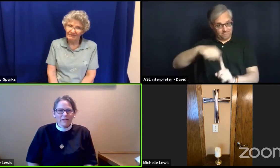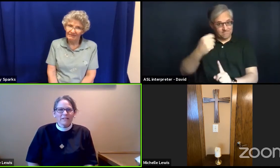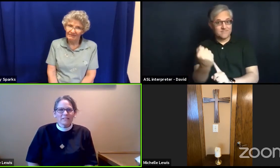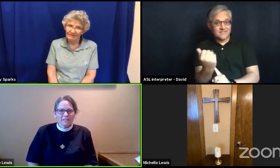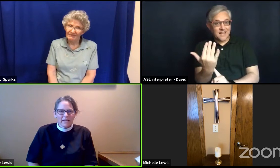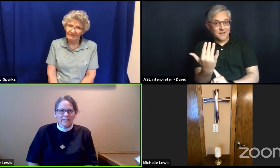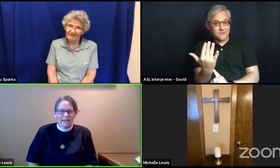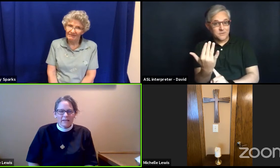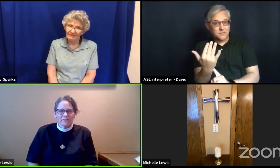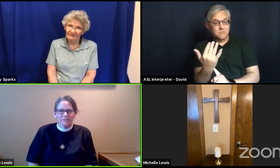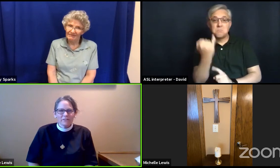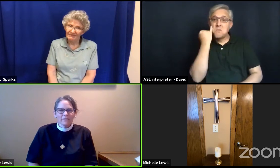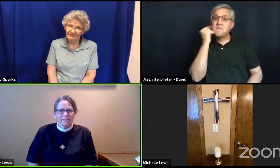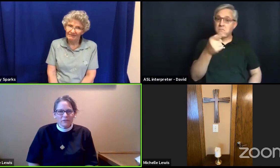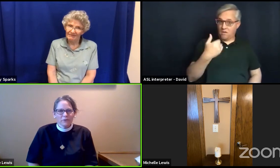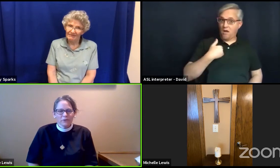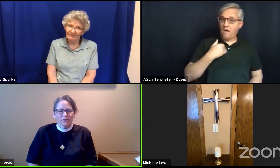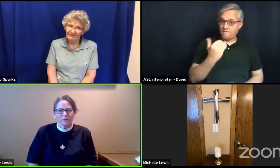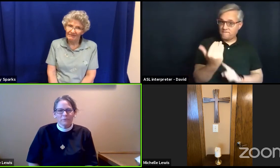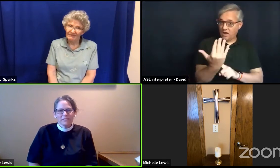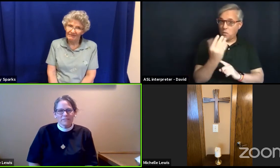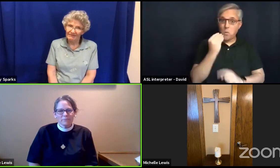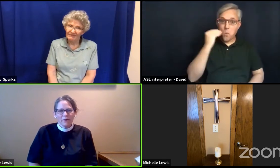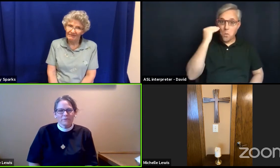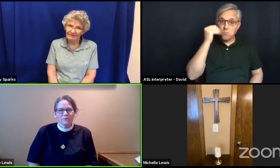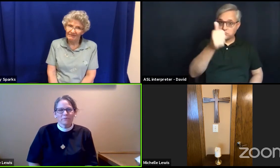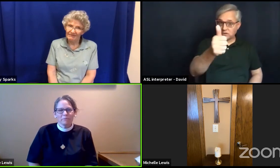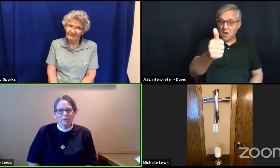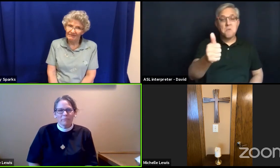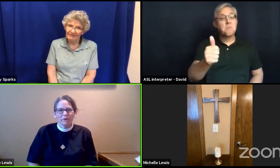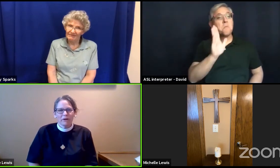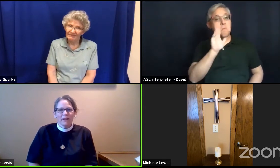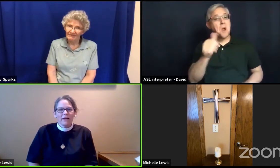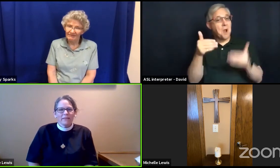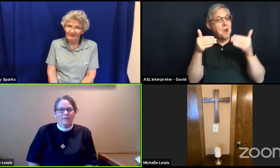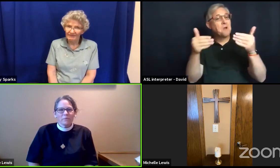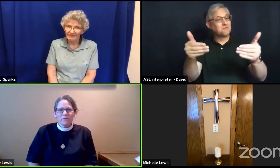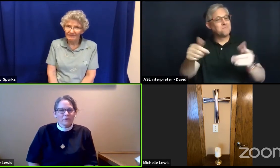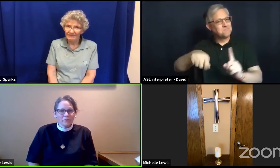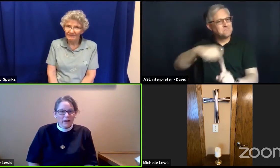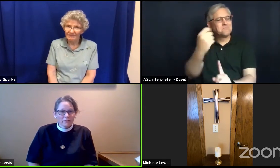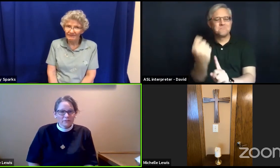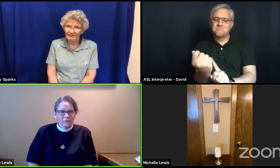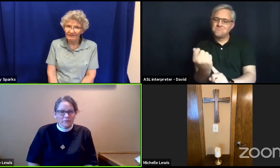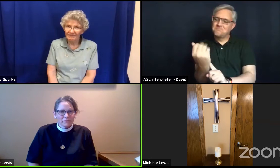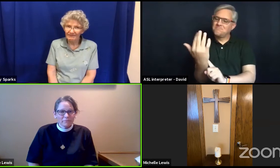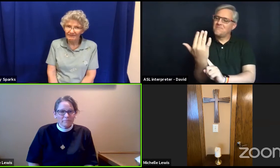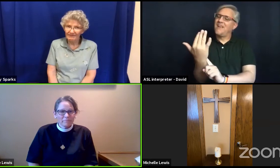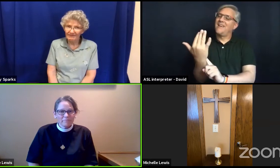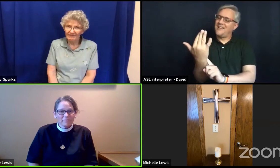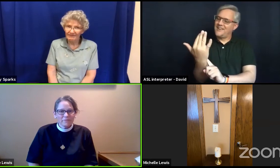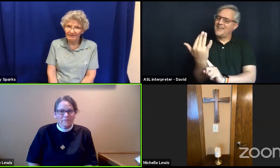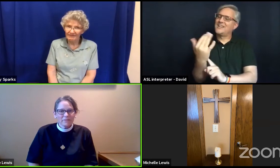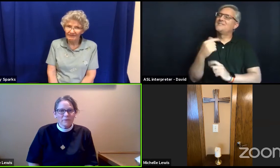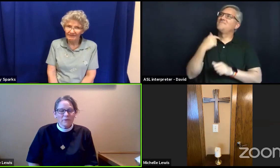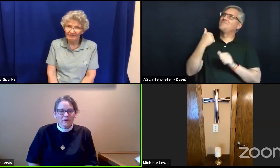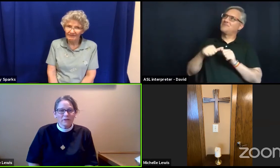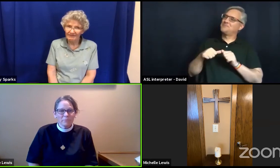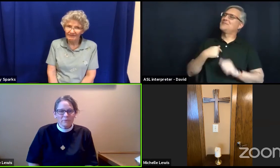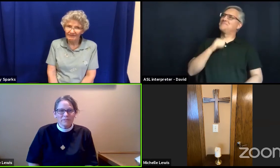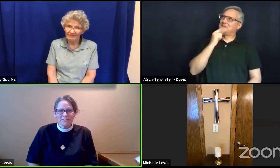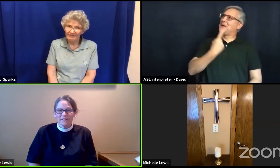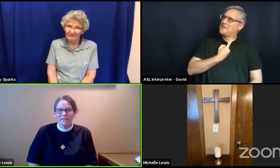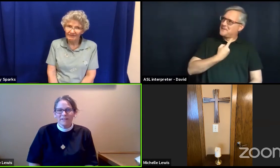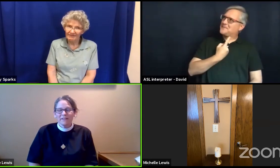home to light a candle in your homes as well, to remember that you're not alone, that we